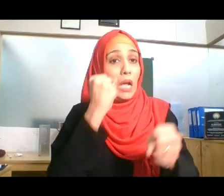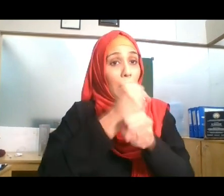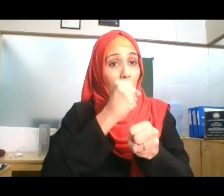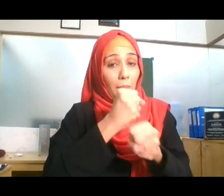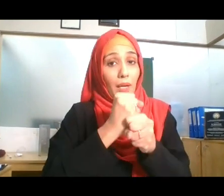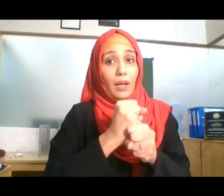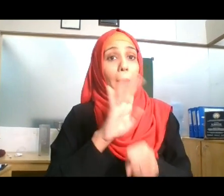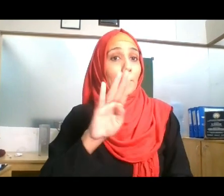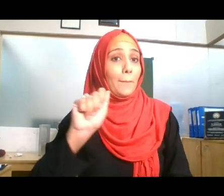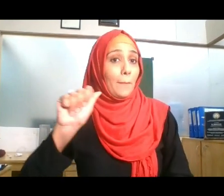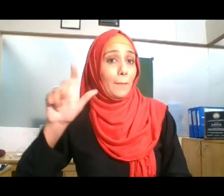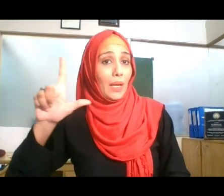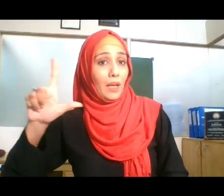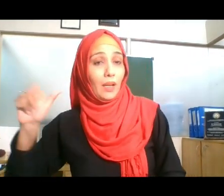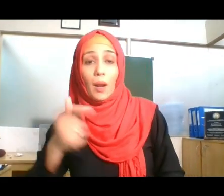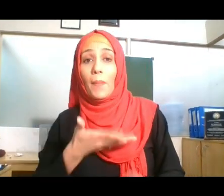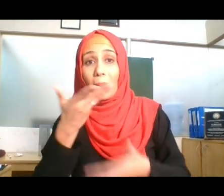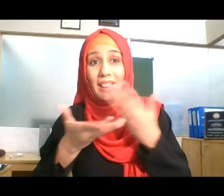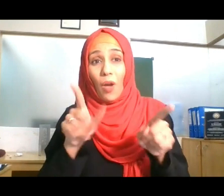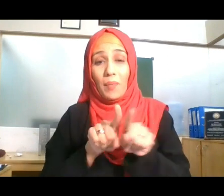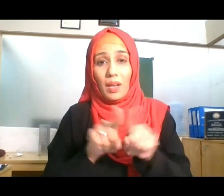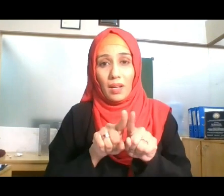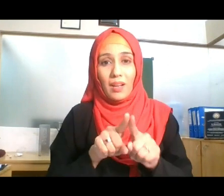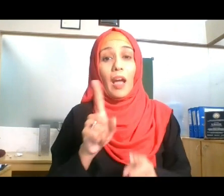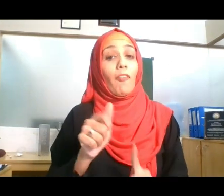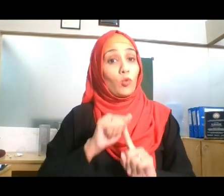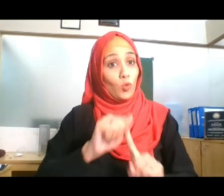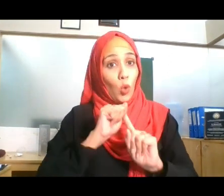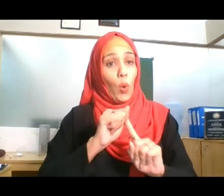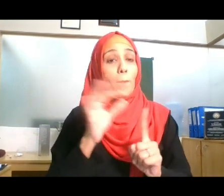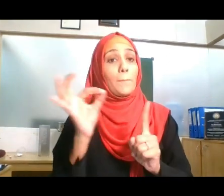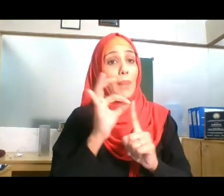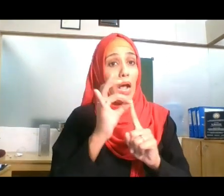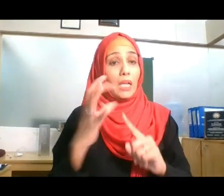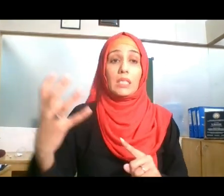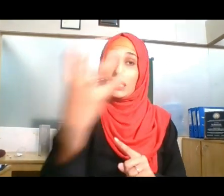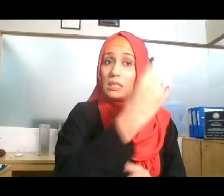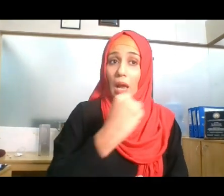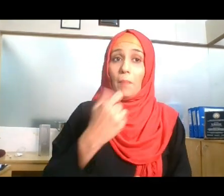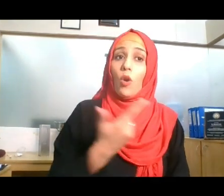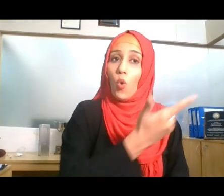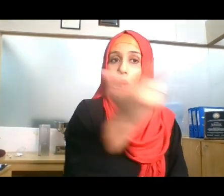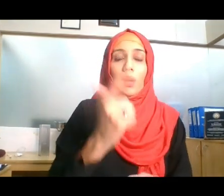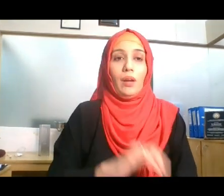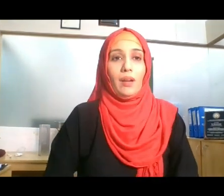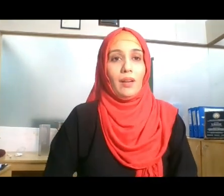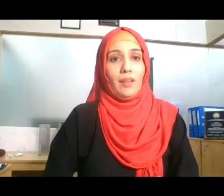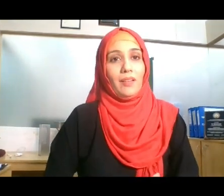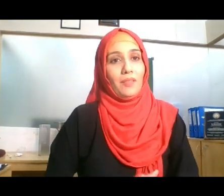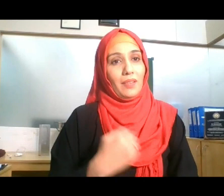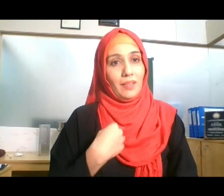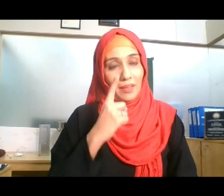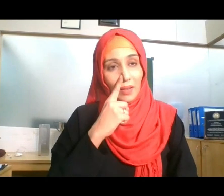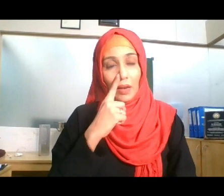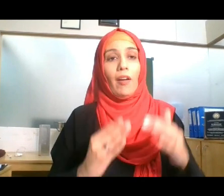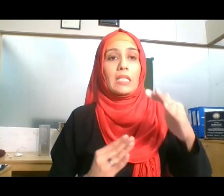Bela mentioned, this is so essential to making Pakistan inclusive for everyone. So I'd like to call upon the First